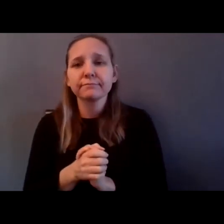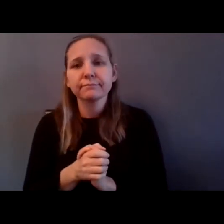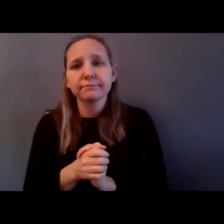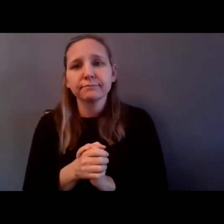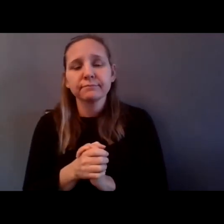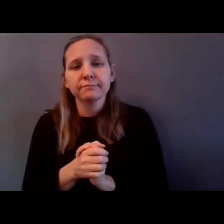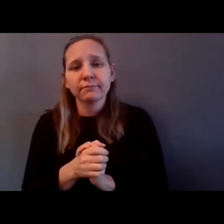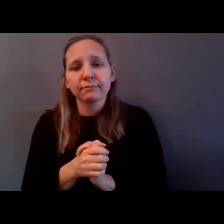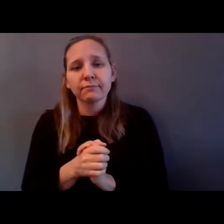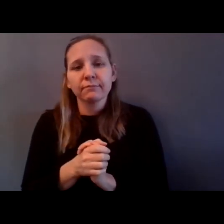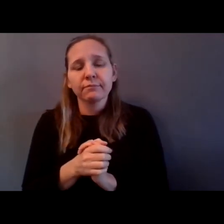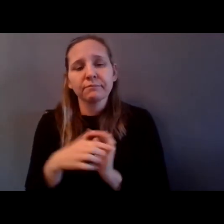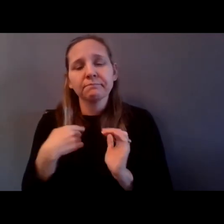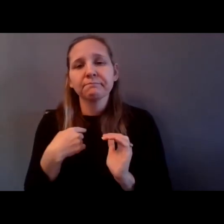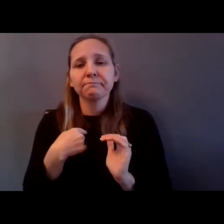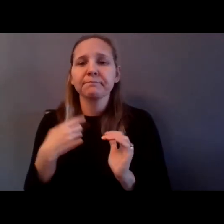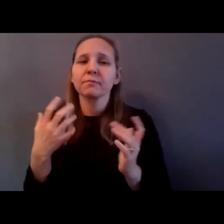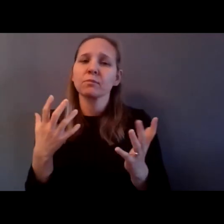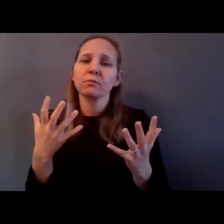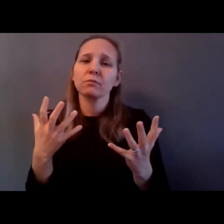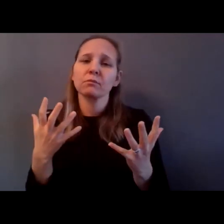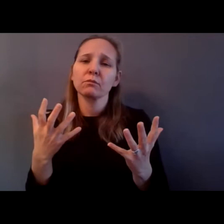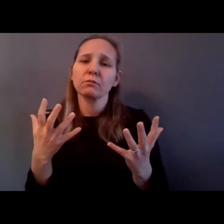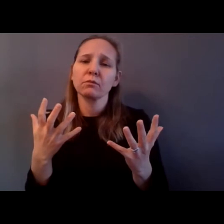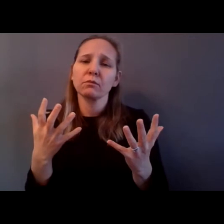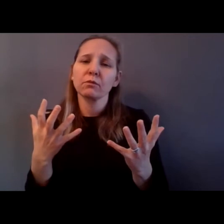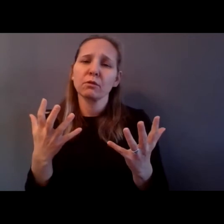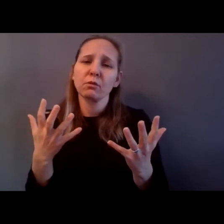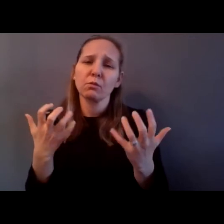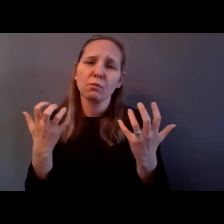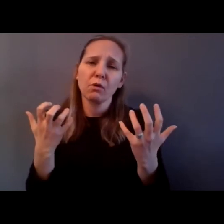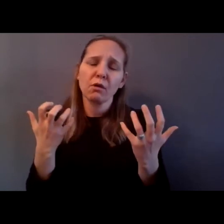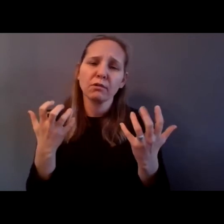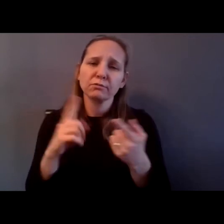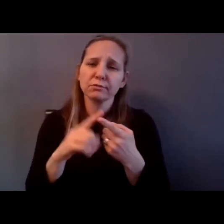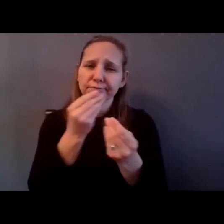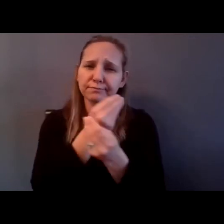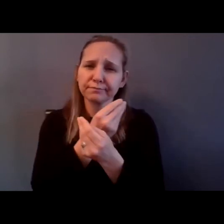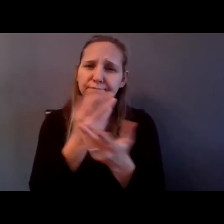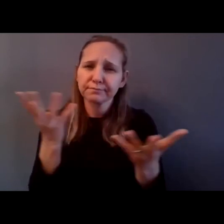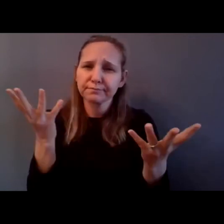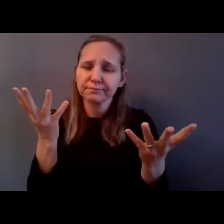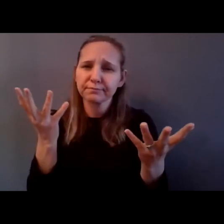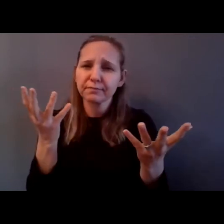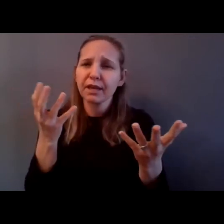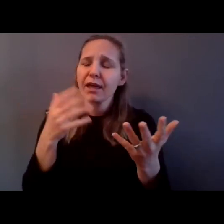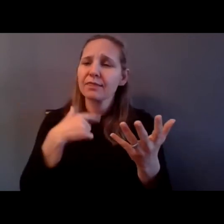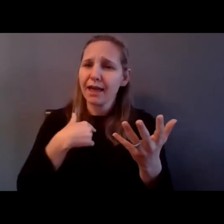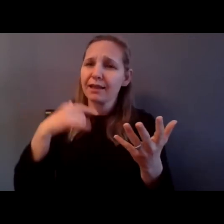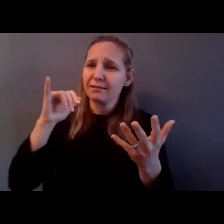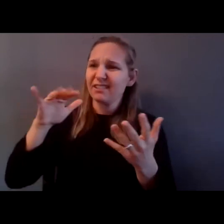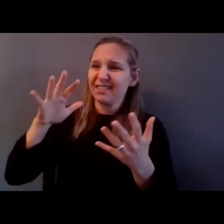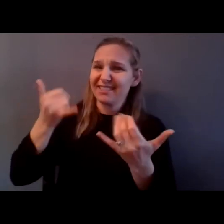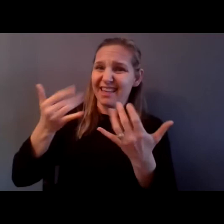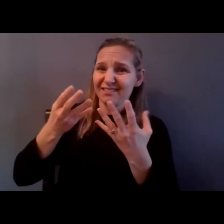to begin and really place this concept that we are influenced by our landscape. to be able